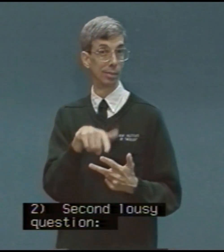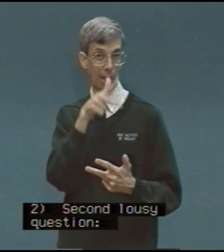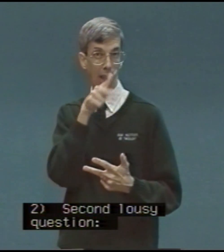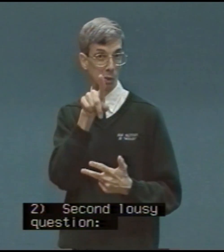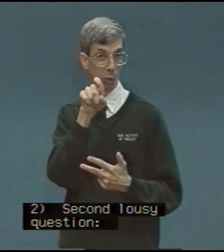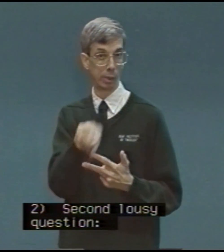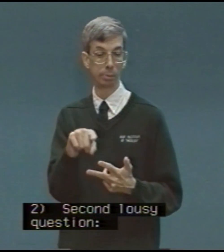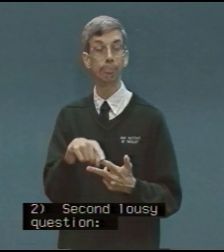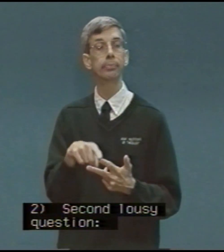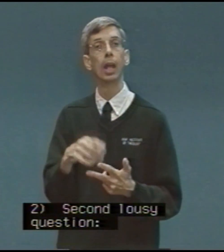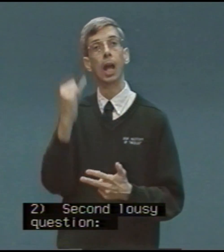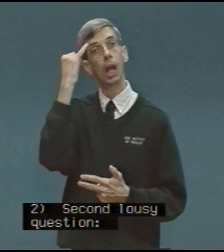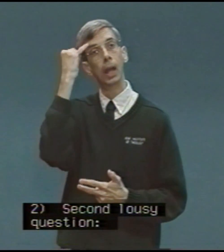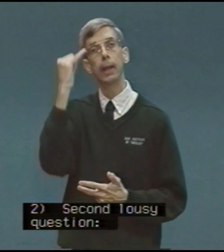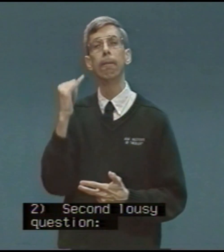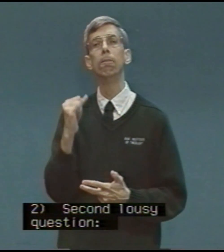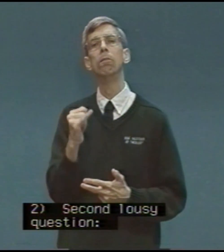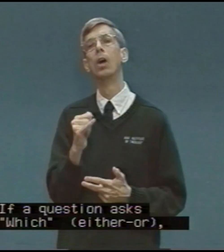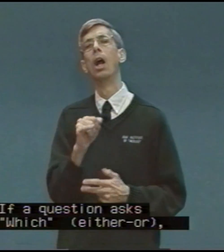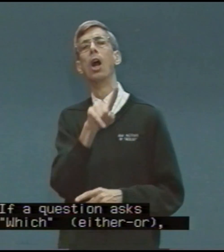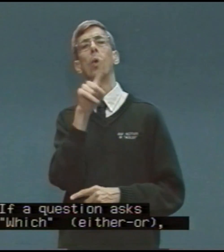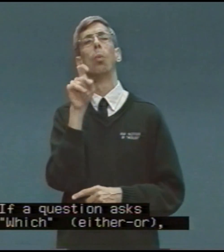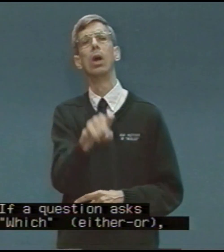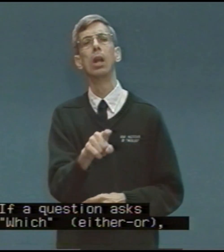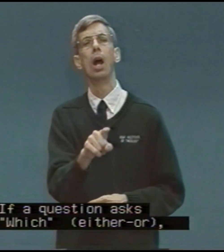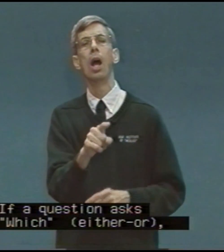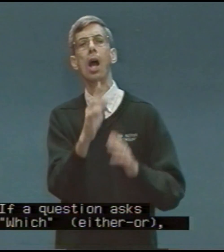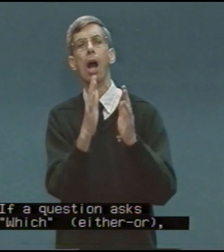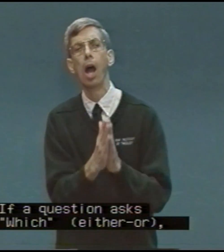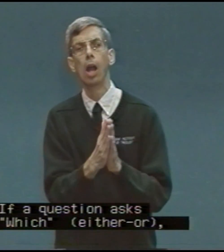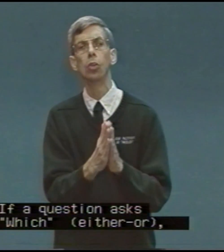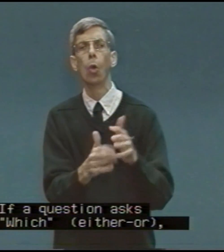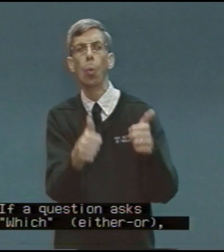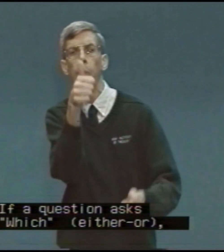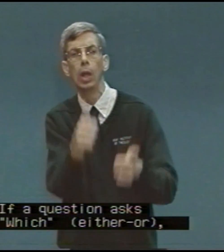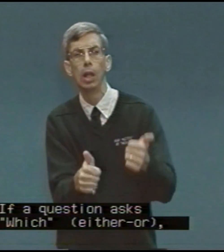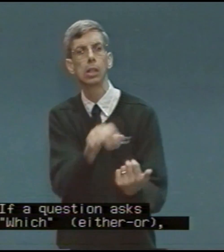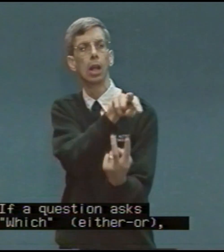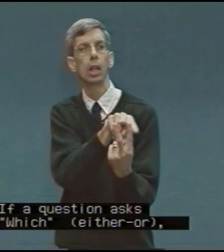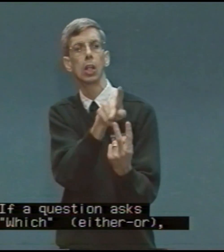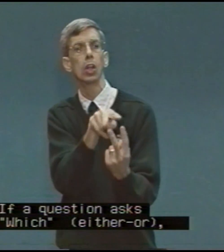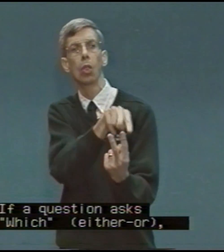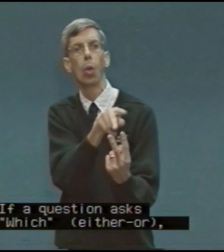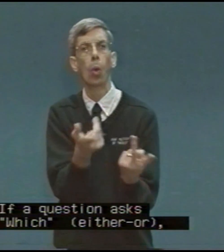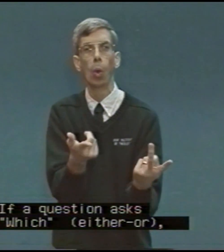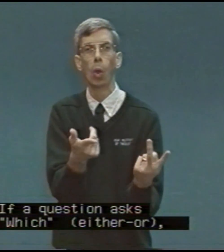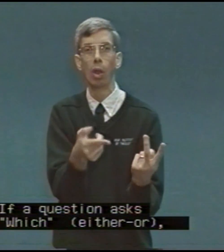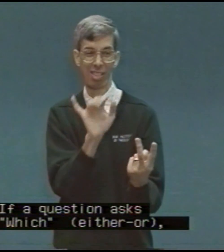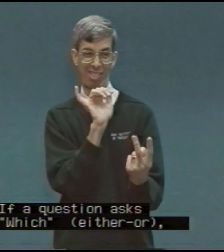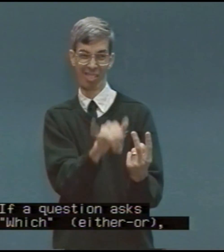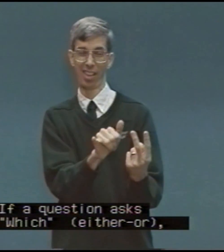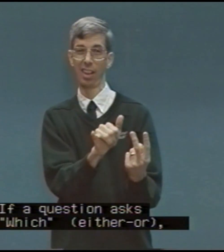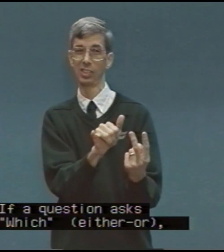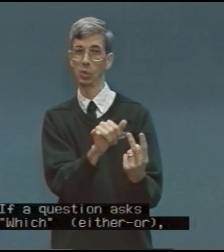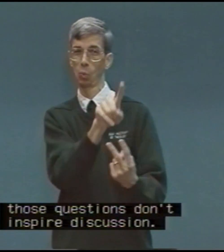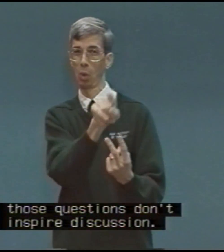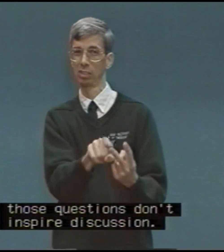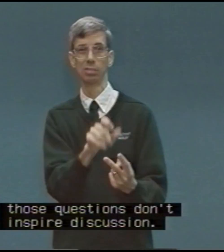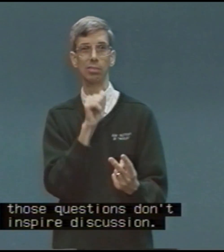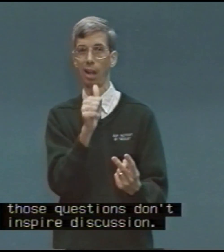Second lousy question. If a question asks which, either or,